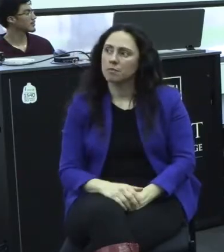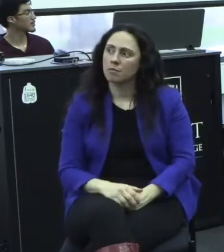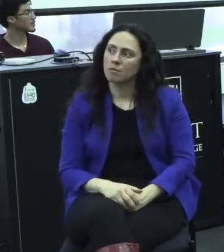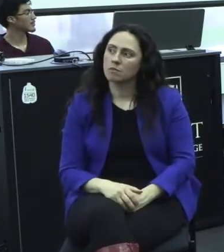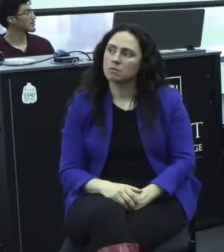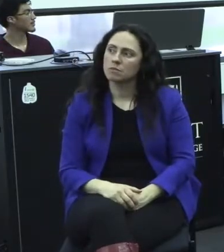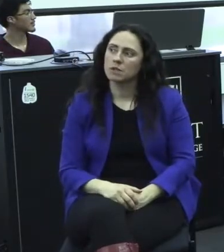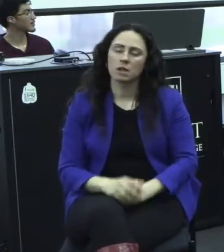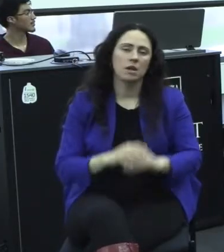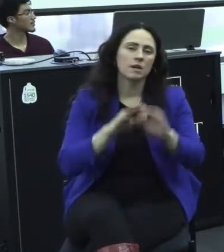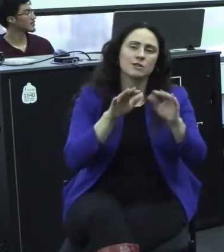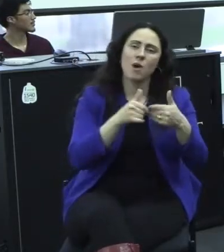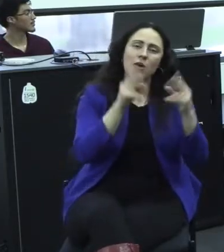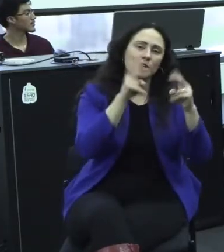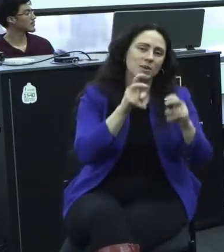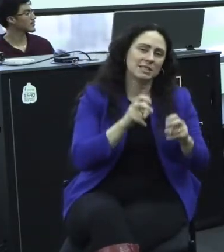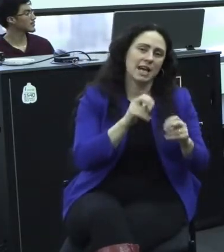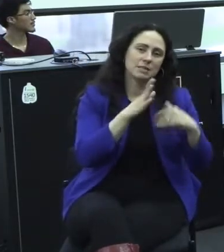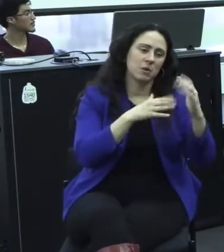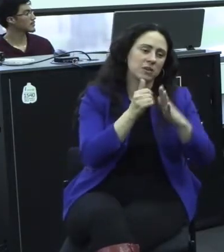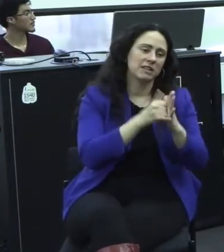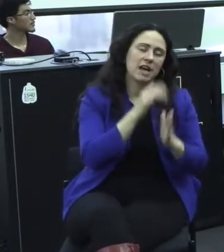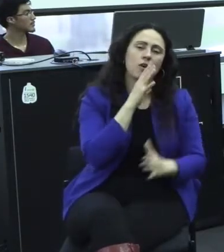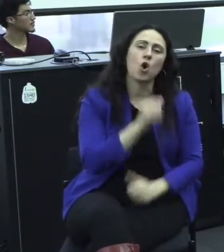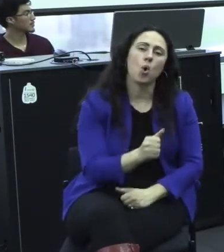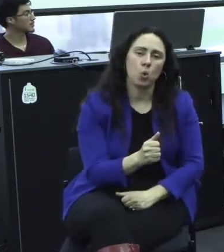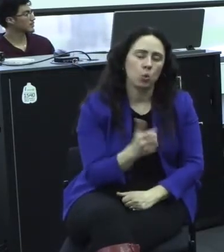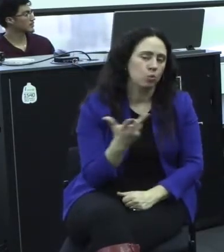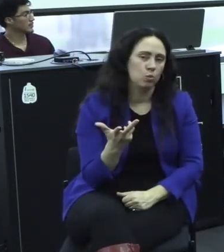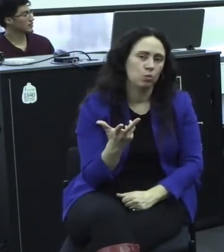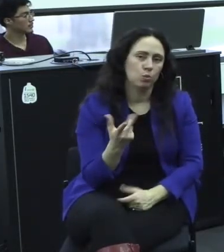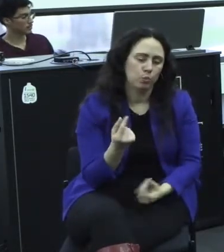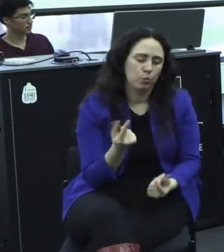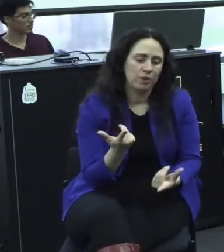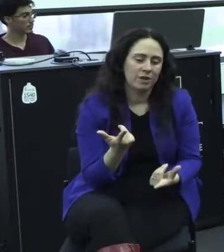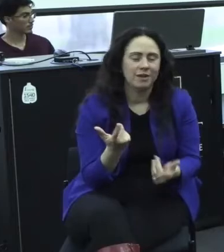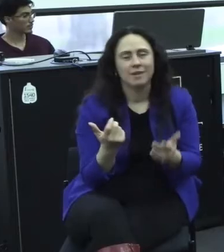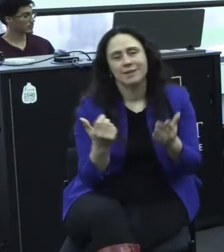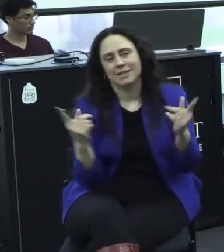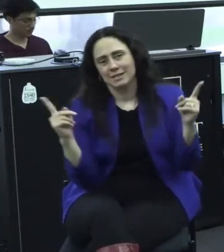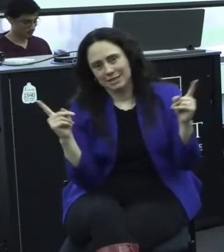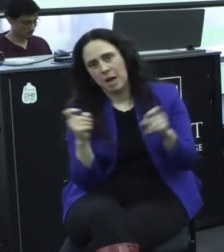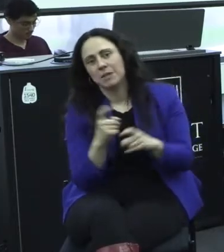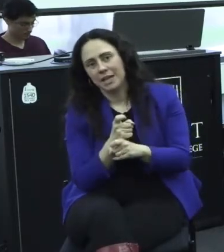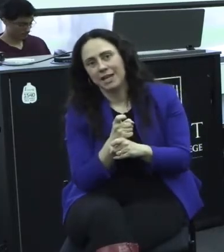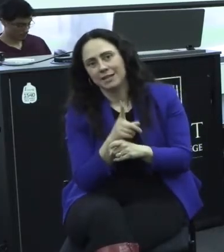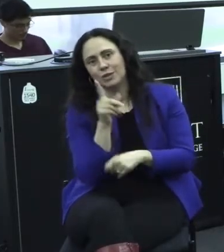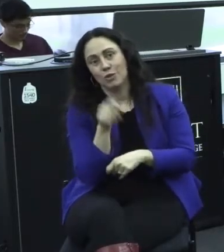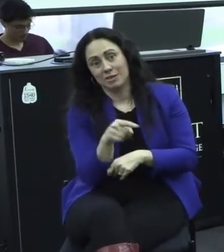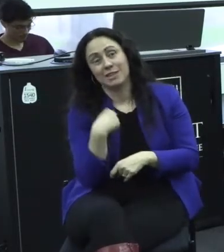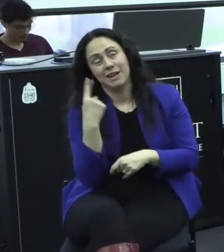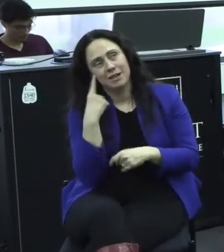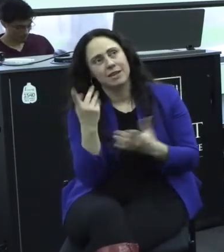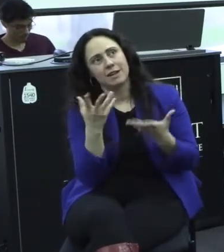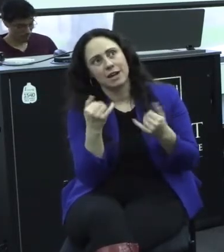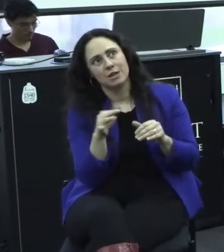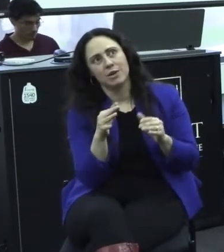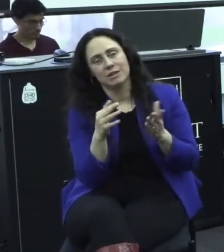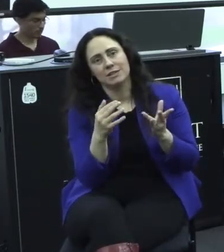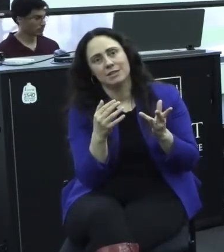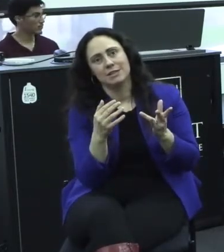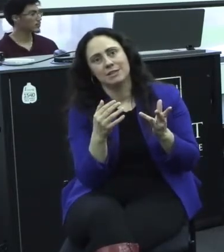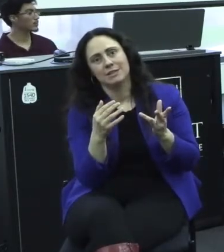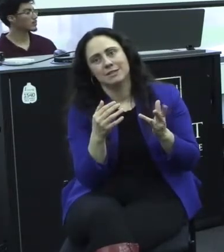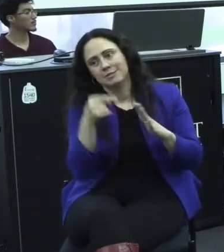So how do we assess older buildings? This is a kind of complicated question, I think, and I don't want to get into it in